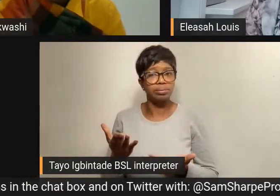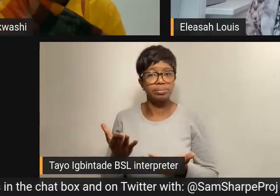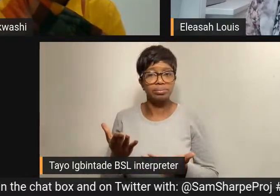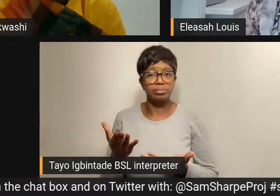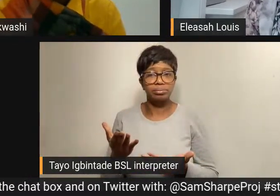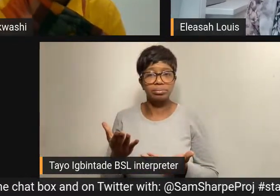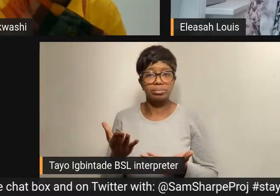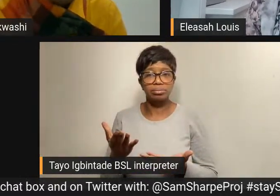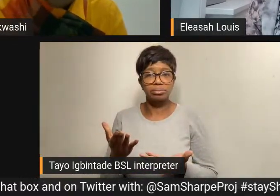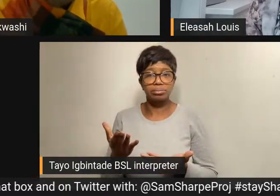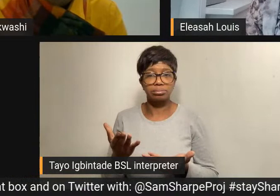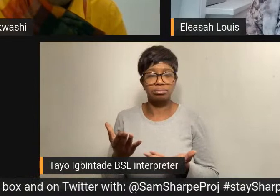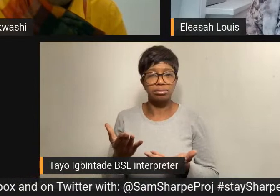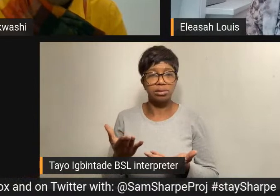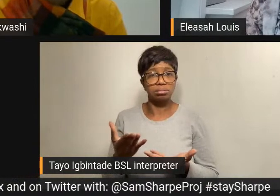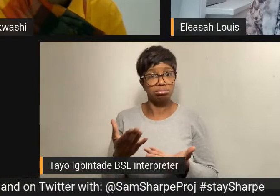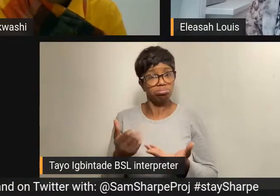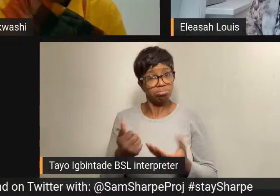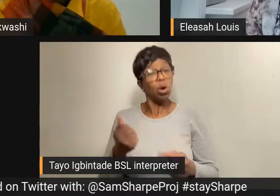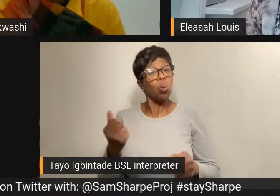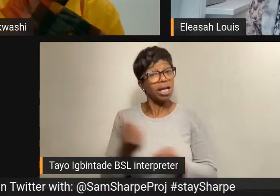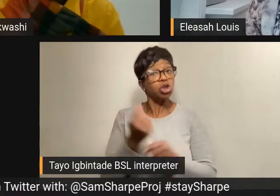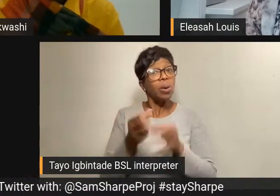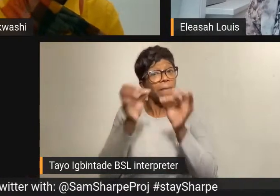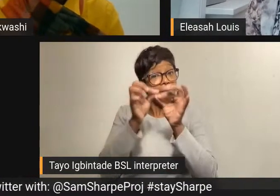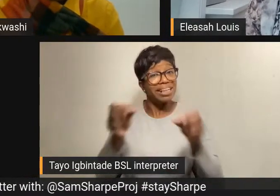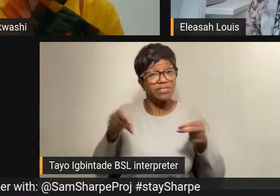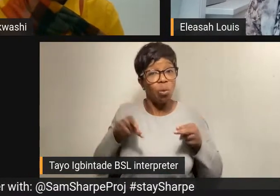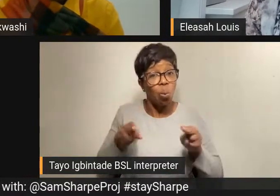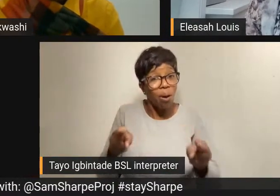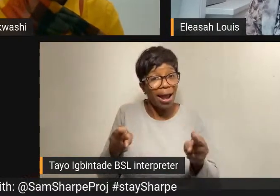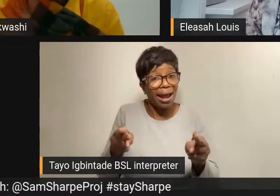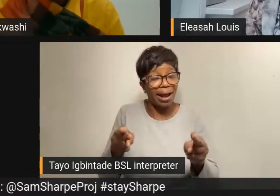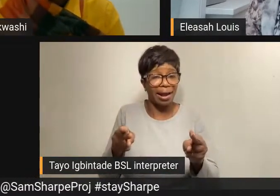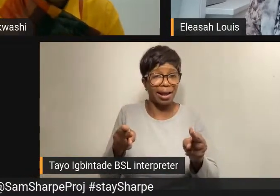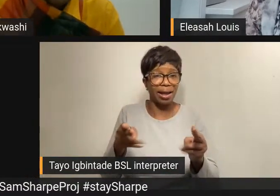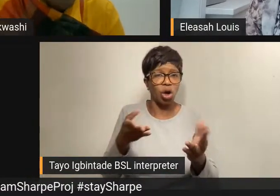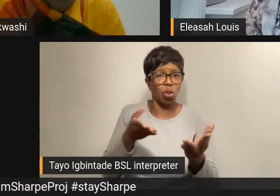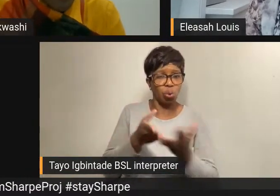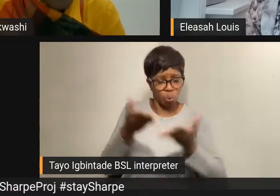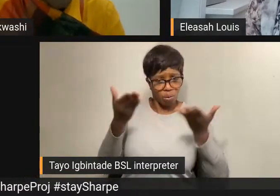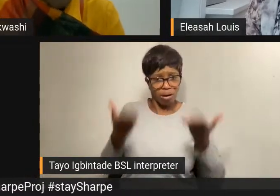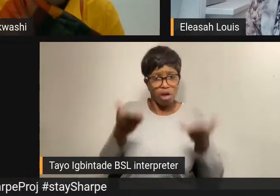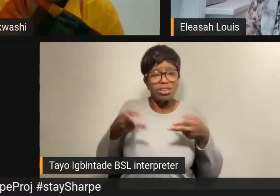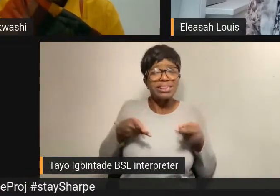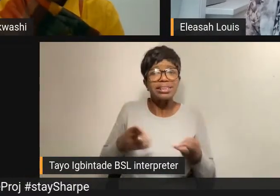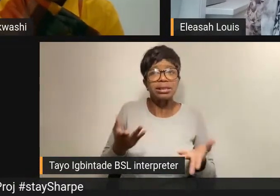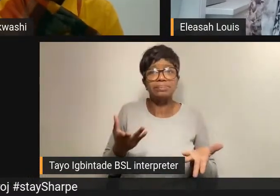And that can be done peacefully. It can be done through our existing systems,